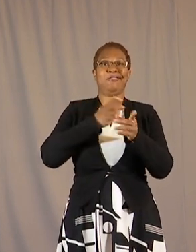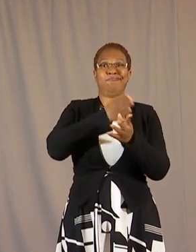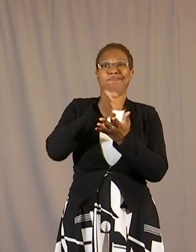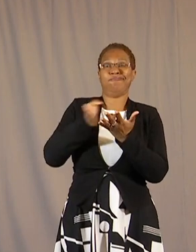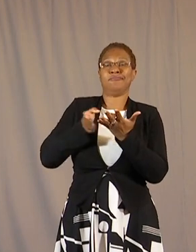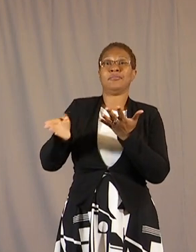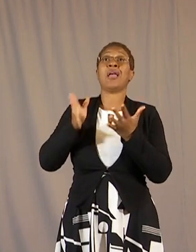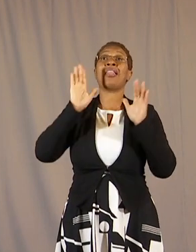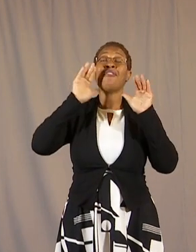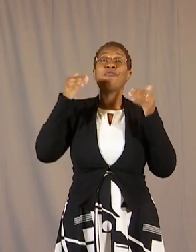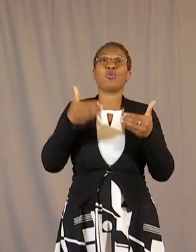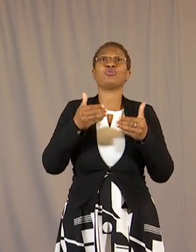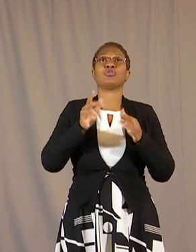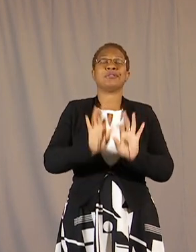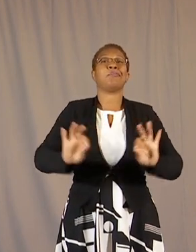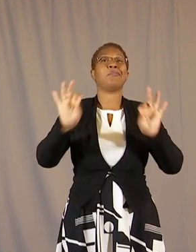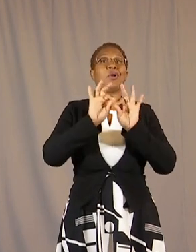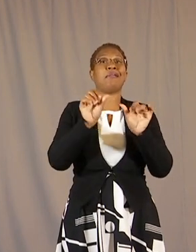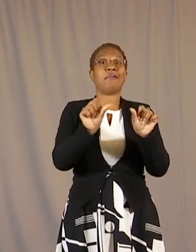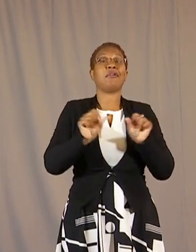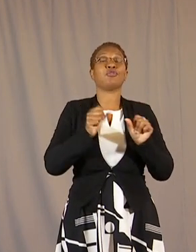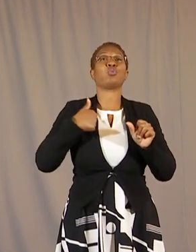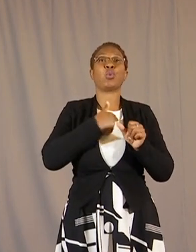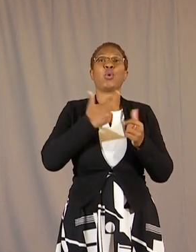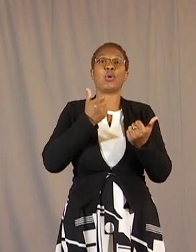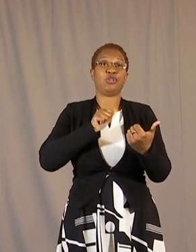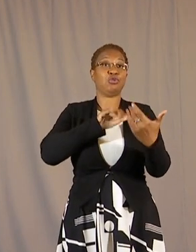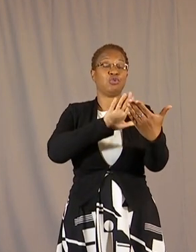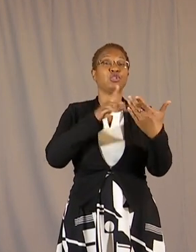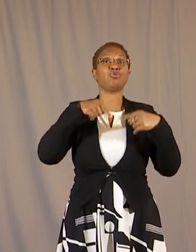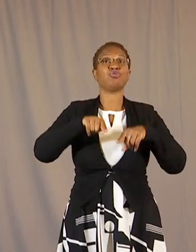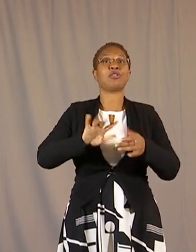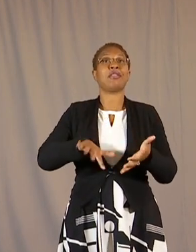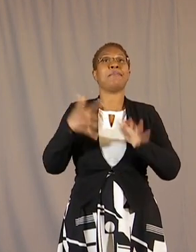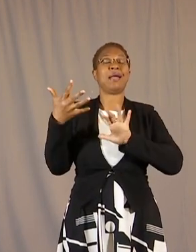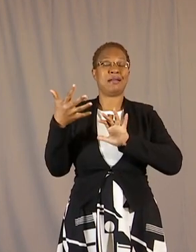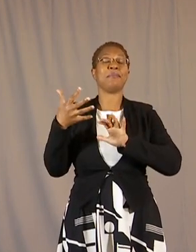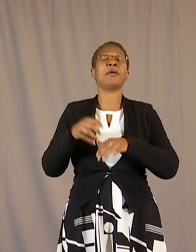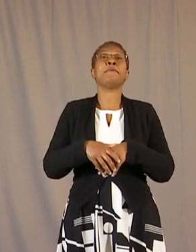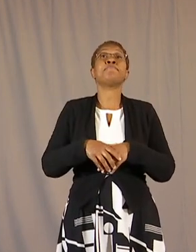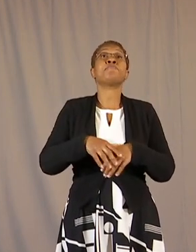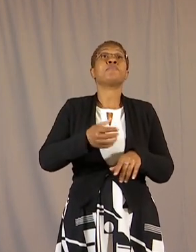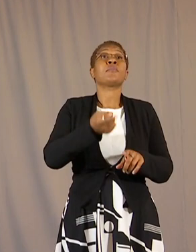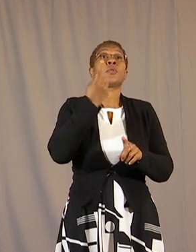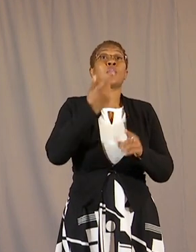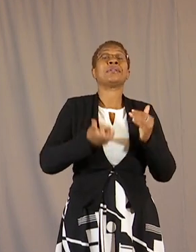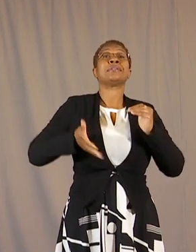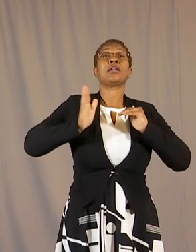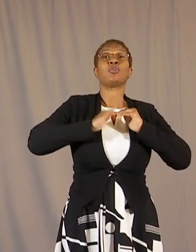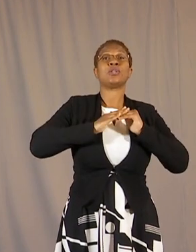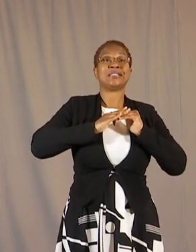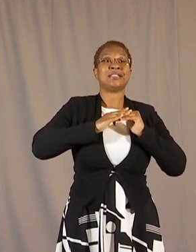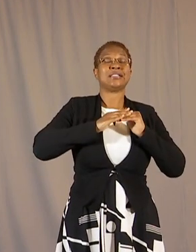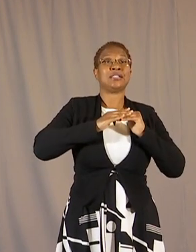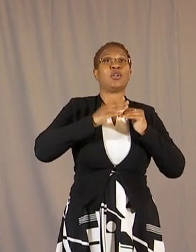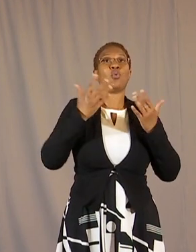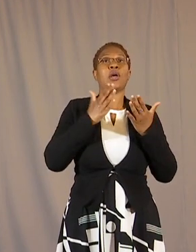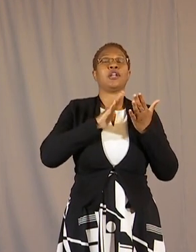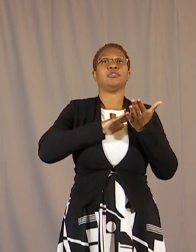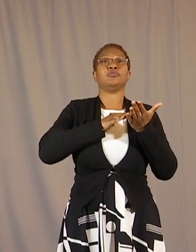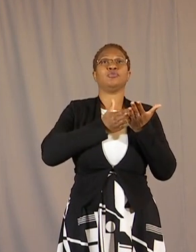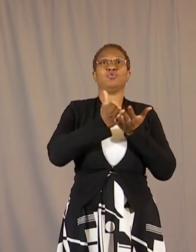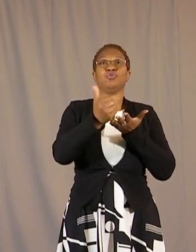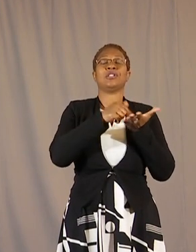focused on several key areas that we wanted to address in the pandemic. One of those was increasing transparency to